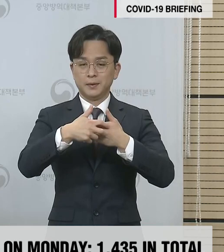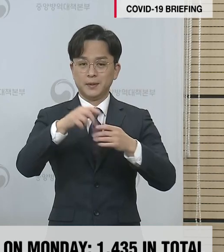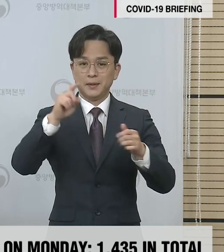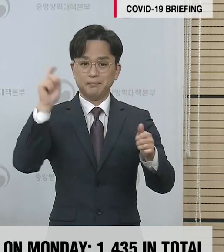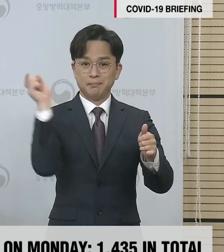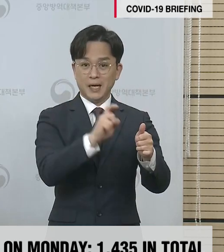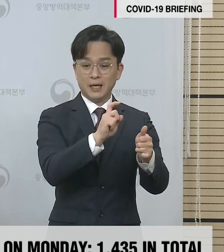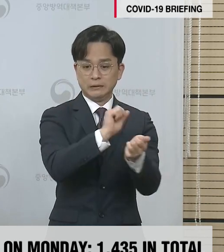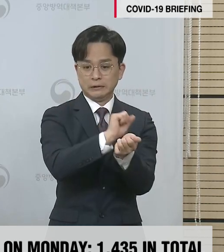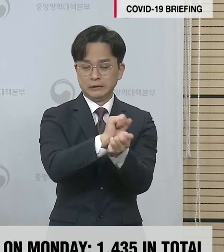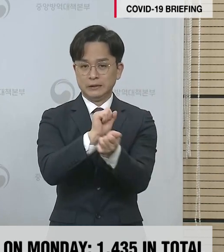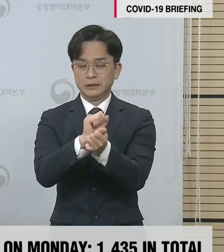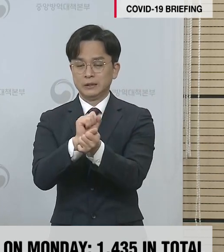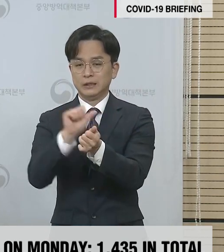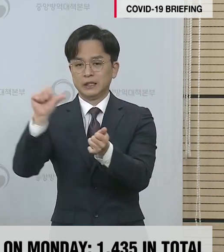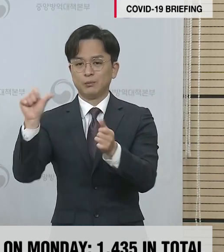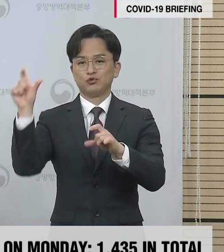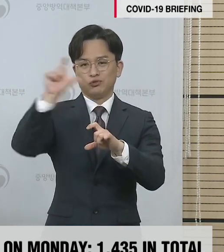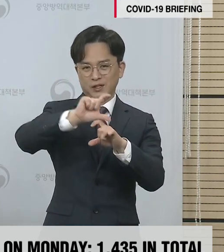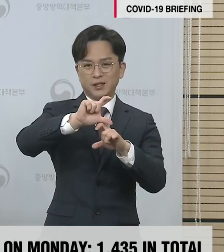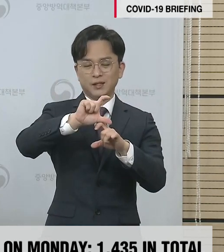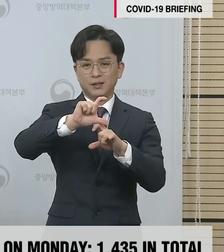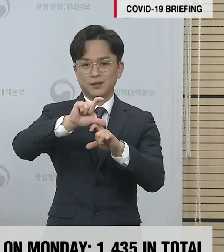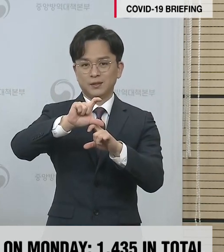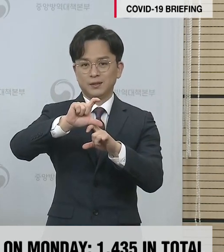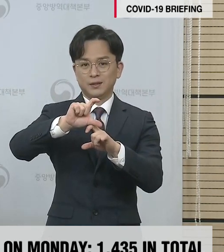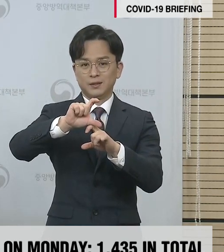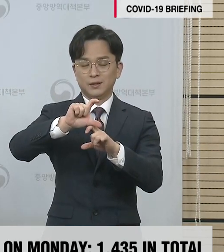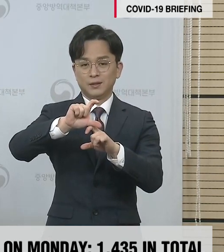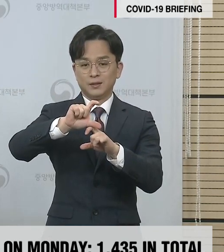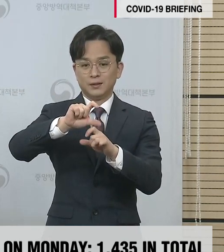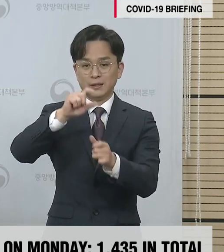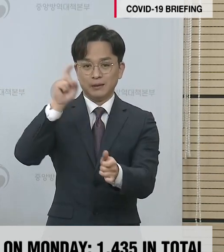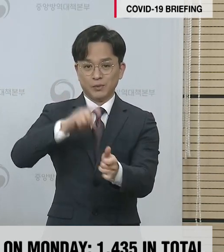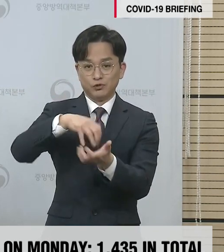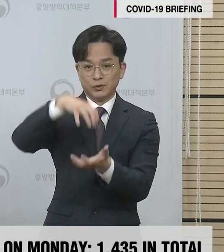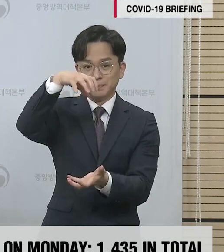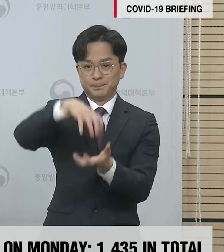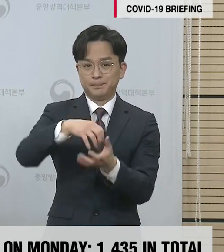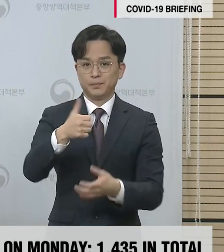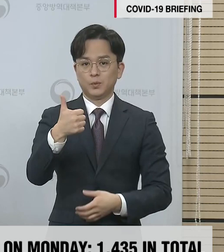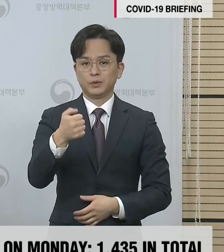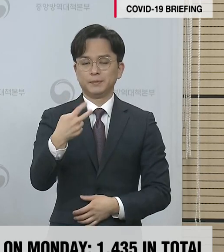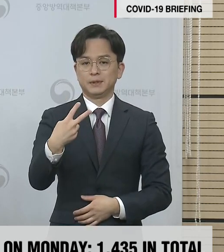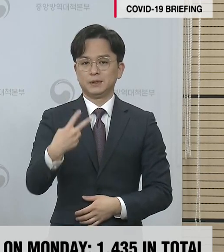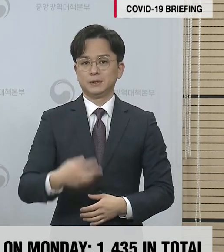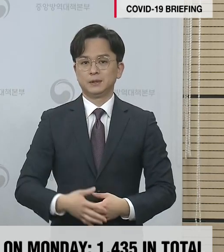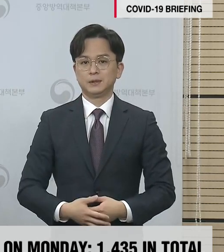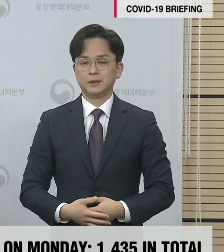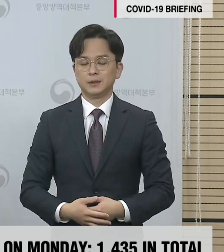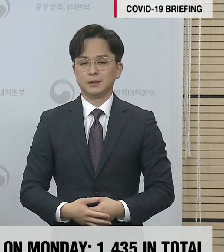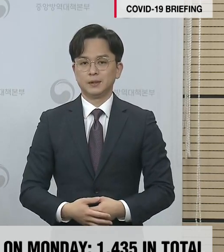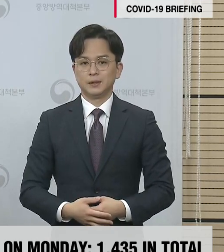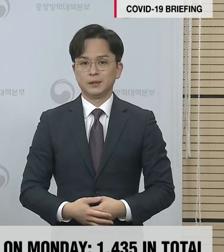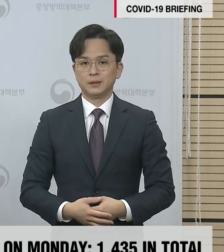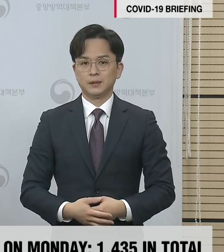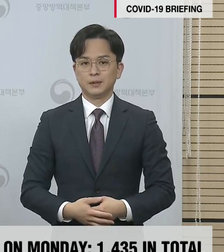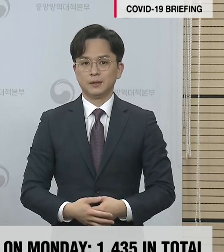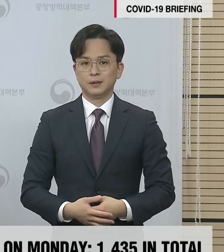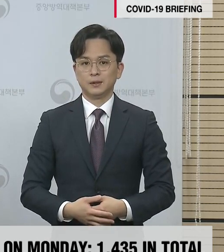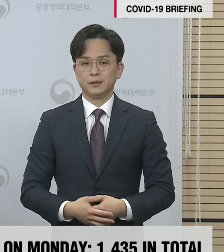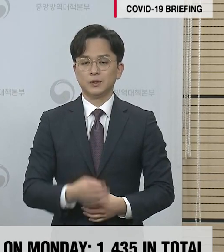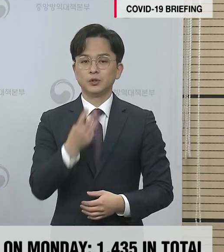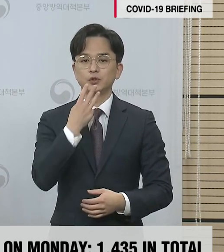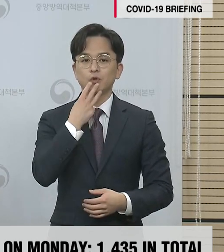to the university hospital, we identified 5 additional cases. In total, we have identified 52 cases to